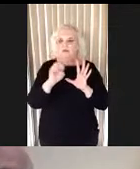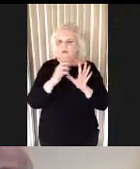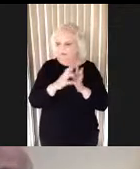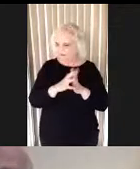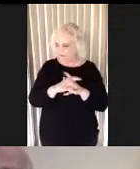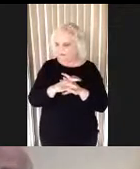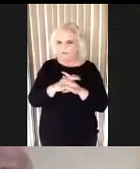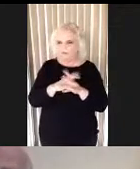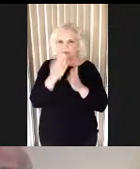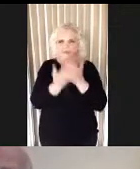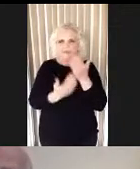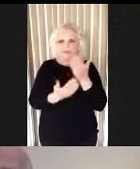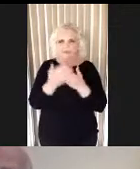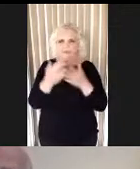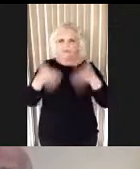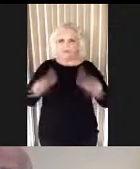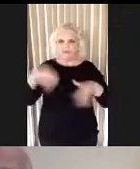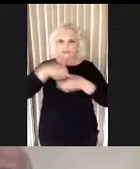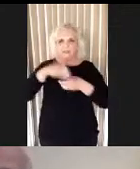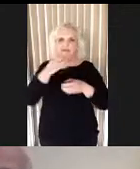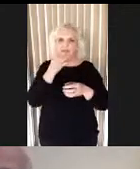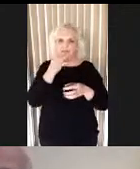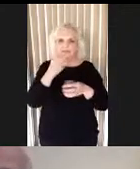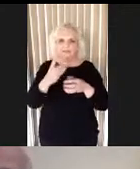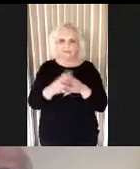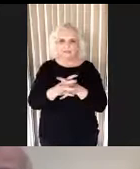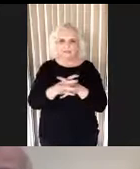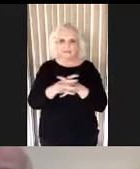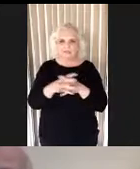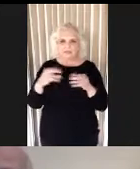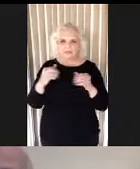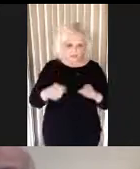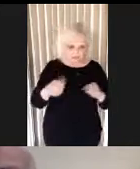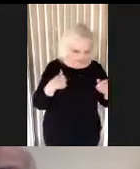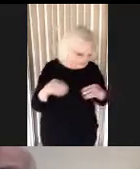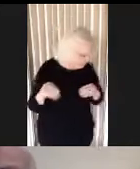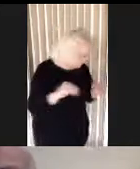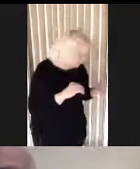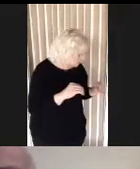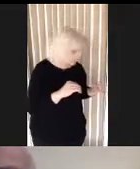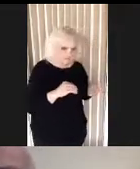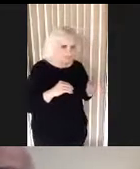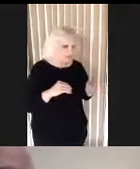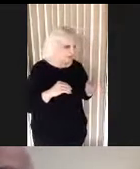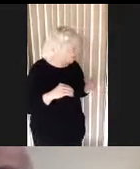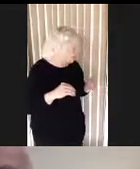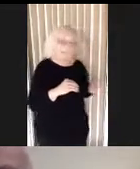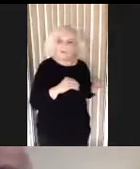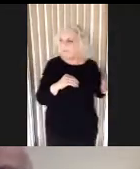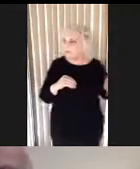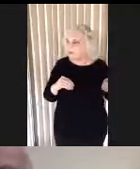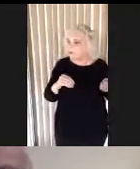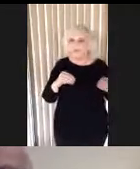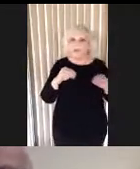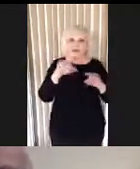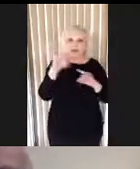Okay, Her hands are lost in the light. okay. Can she move over? Is there a black wall against that she can move over to? We have a